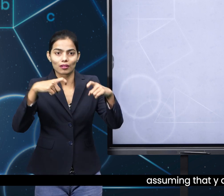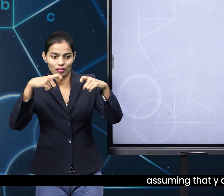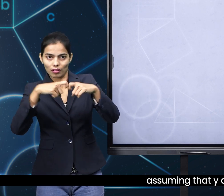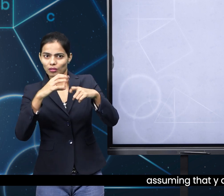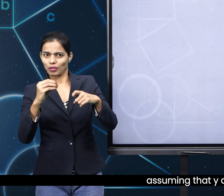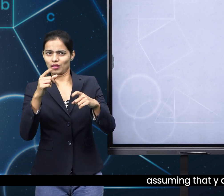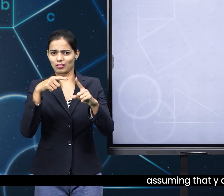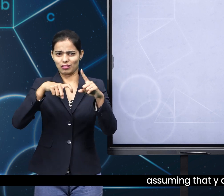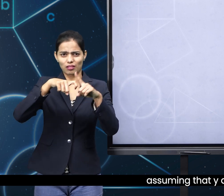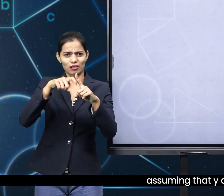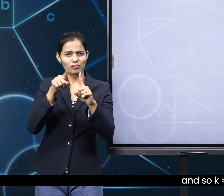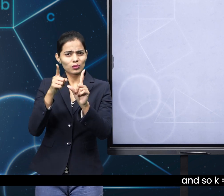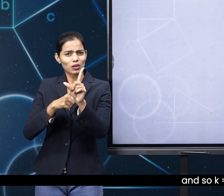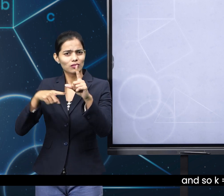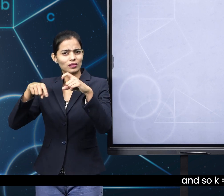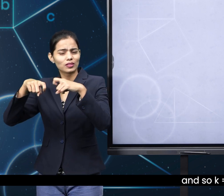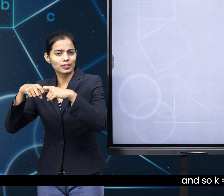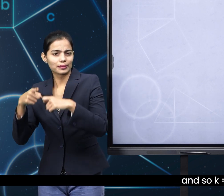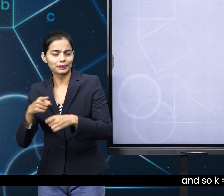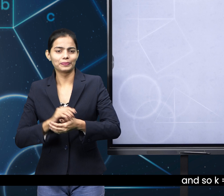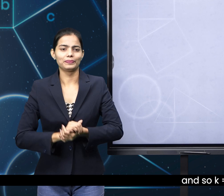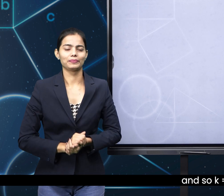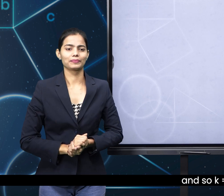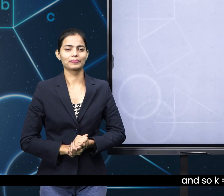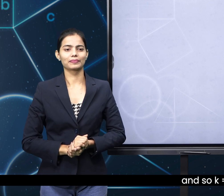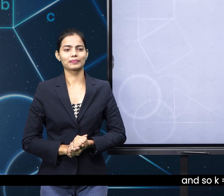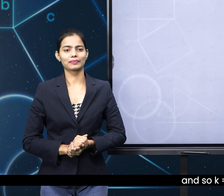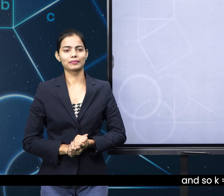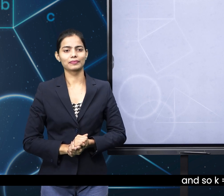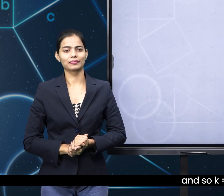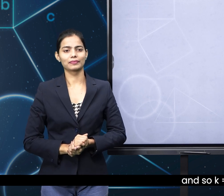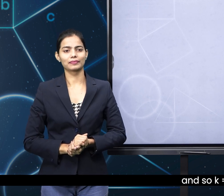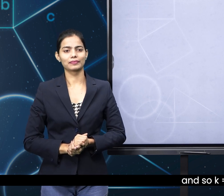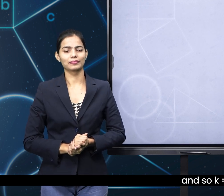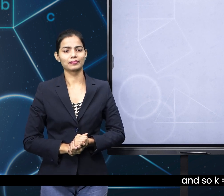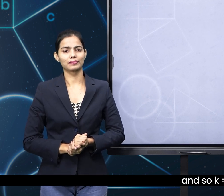that y depends on x and so k is equal to y by x.